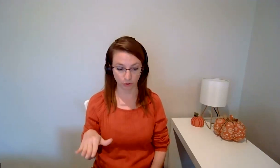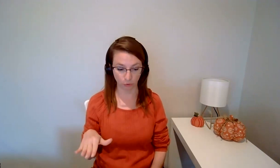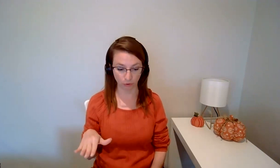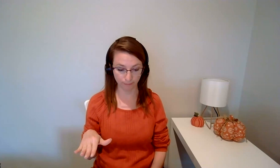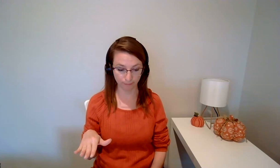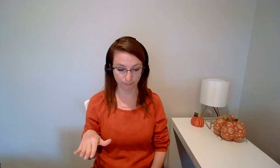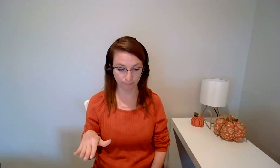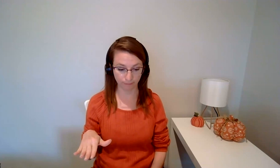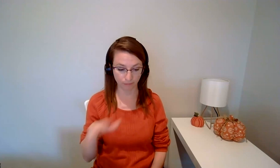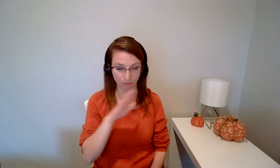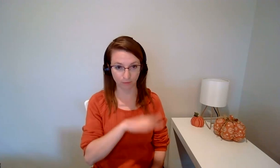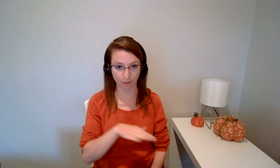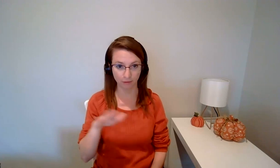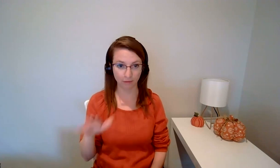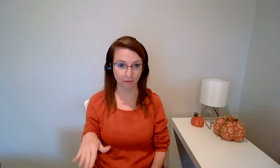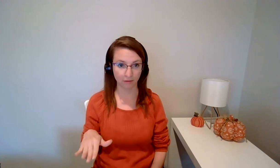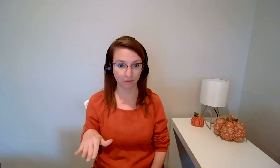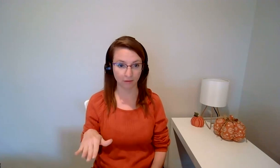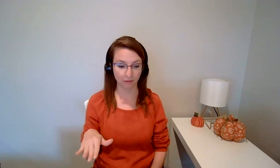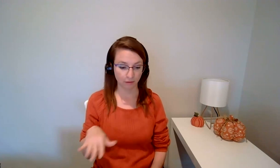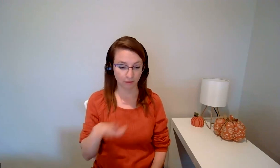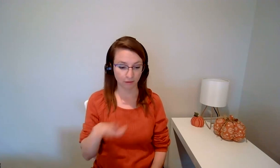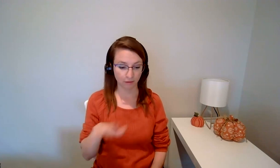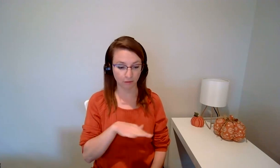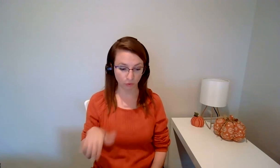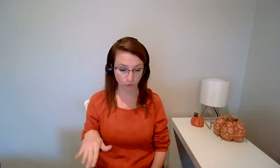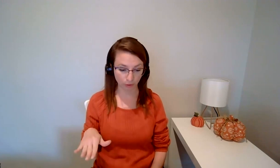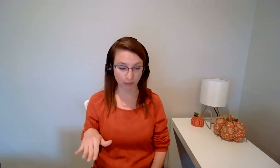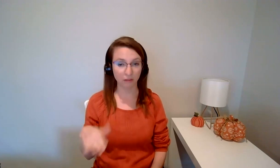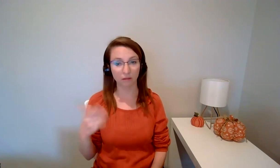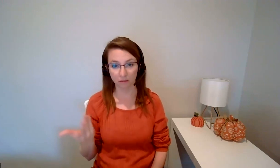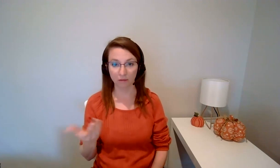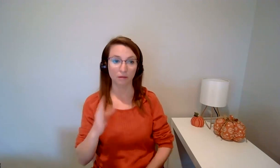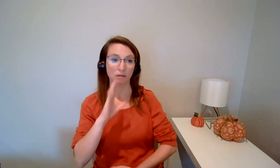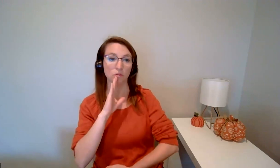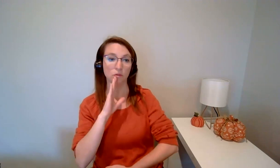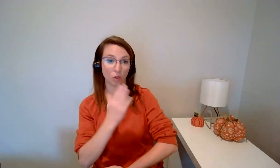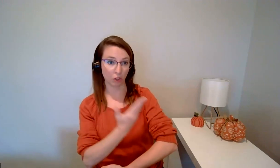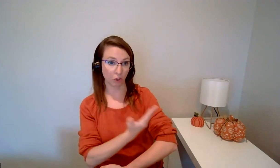Children. Okay. So children, daughter,